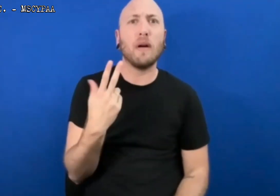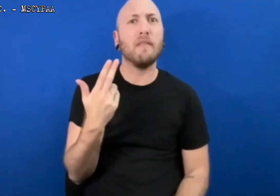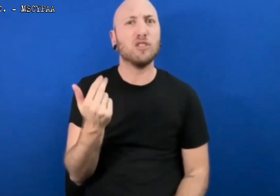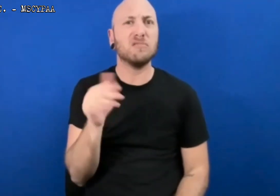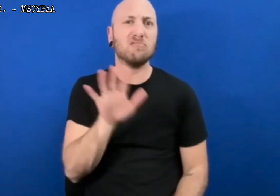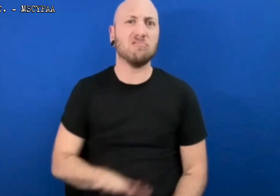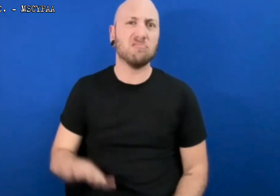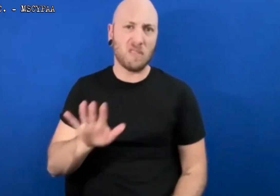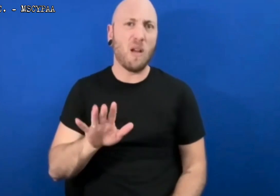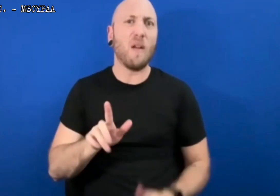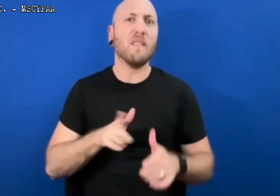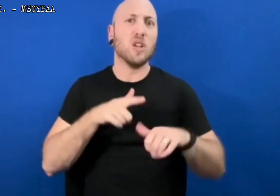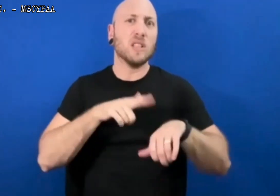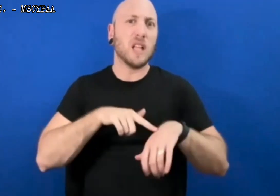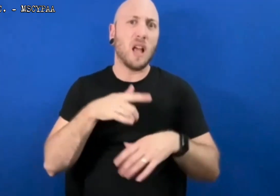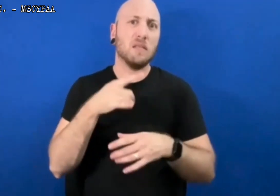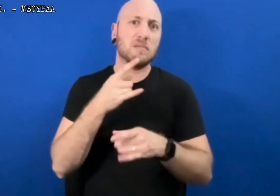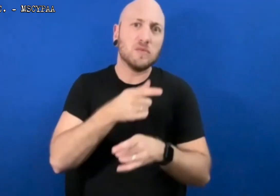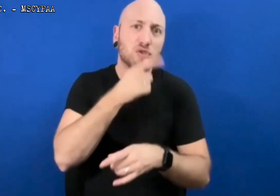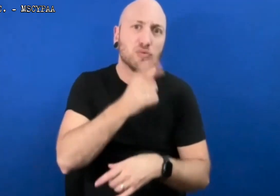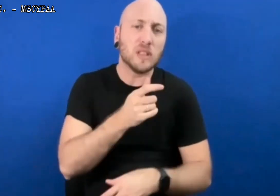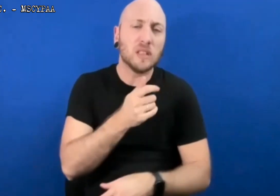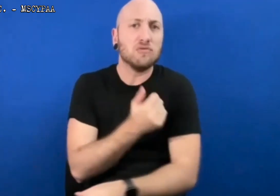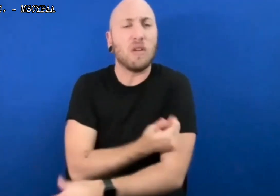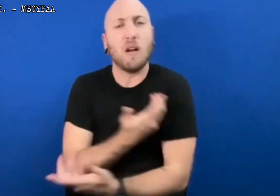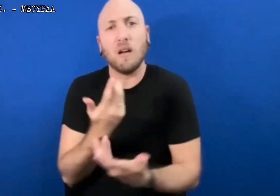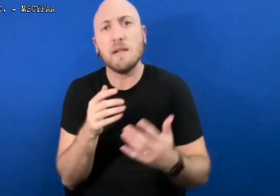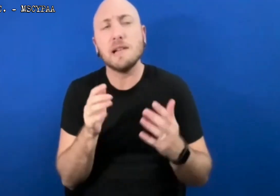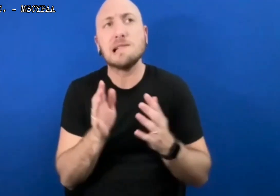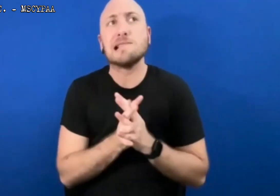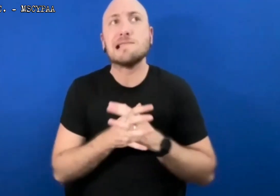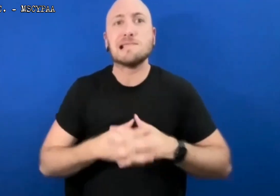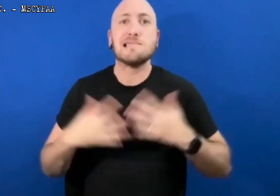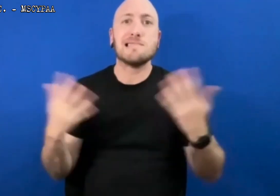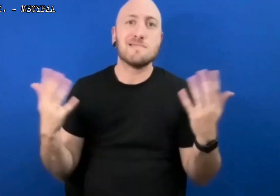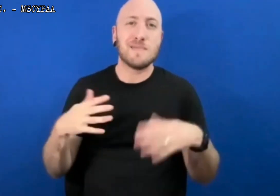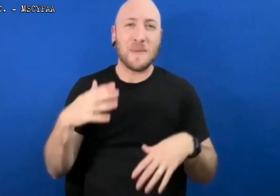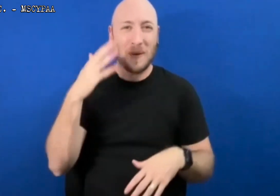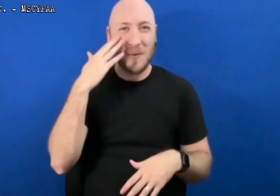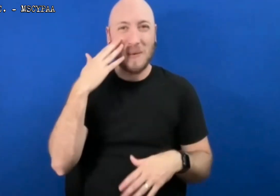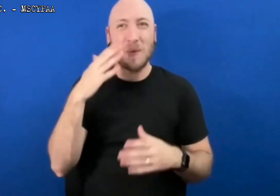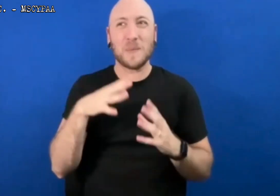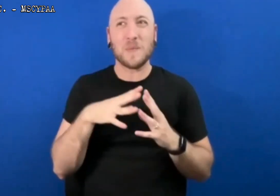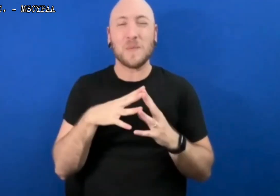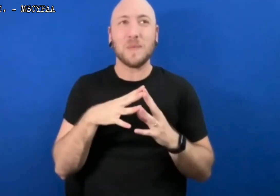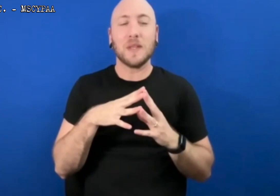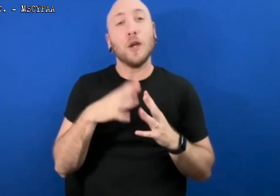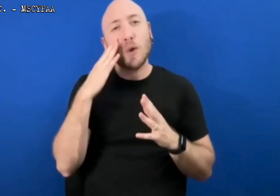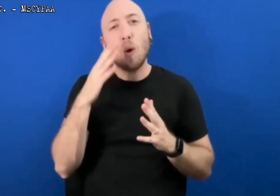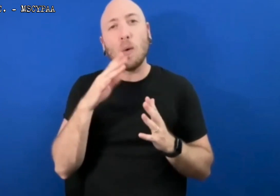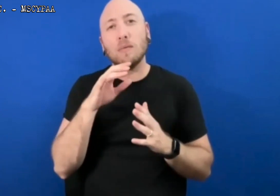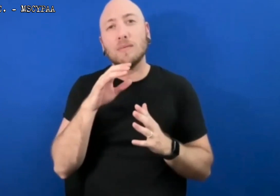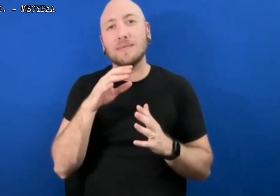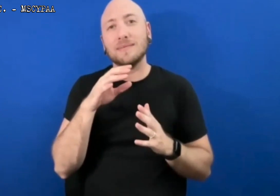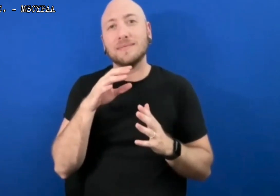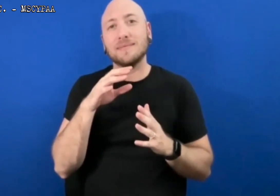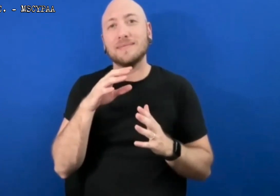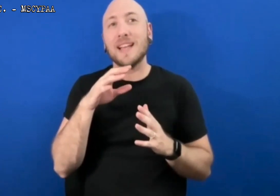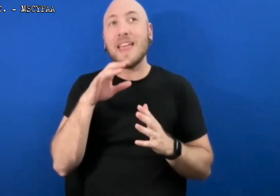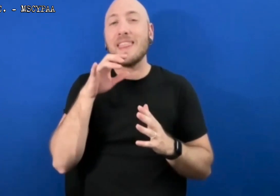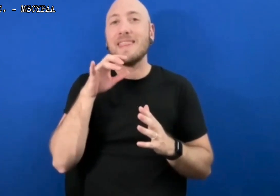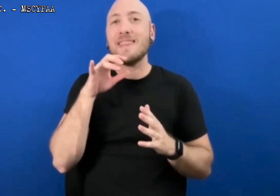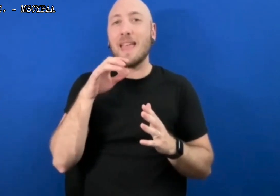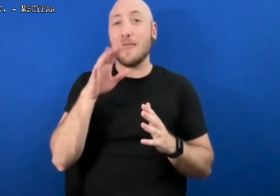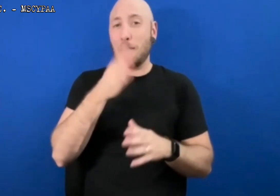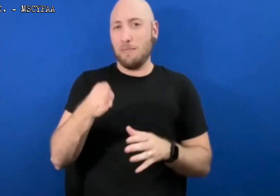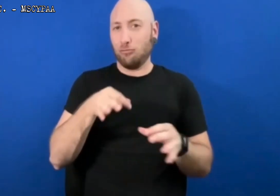old. I got what I now know from, getting into the book with a sponsor, that experienced the phenomenon